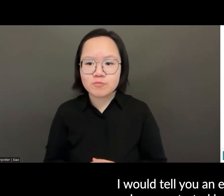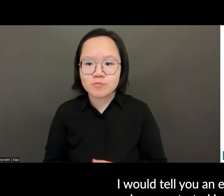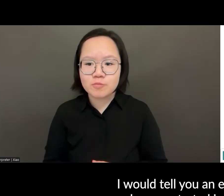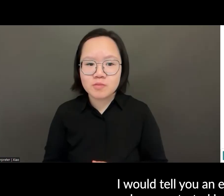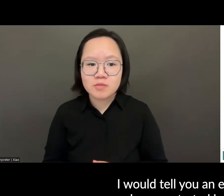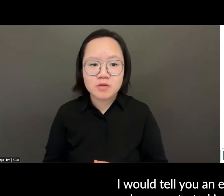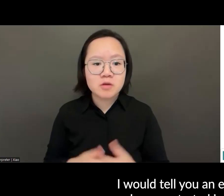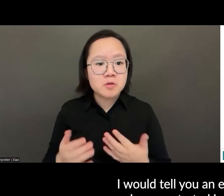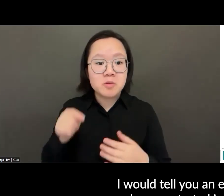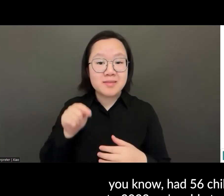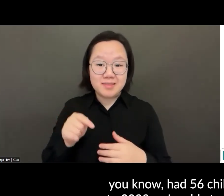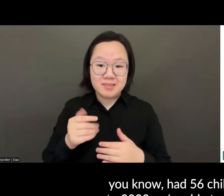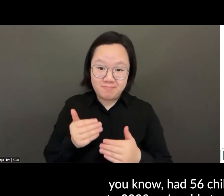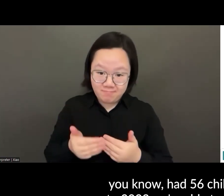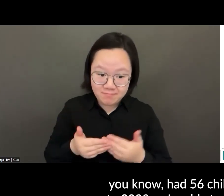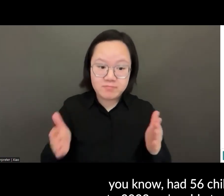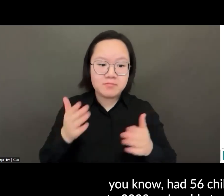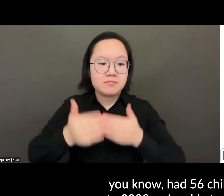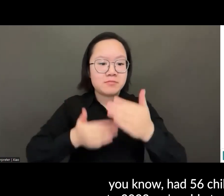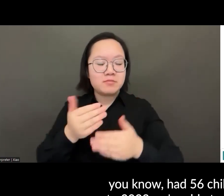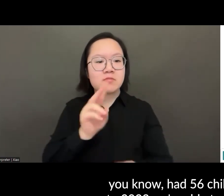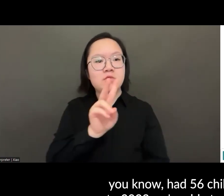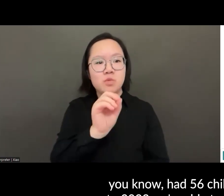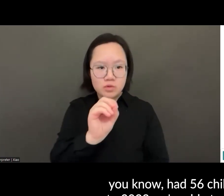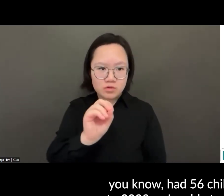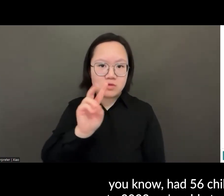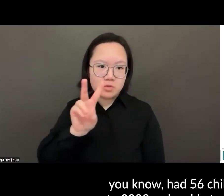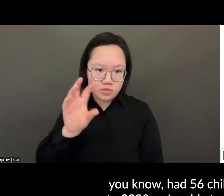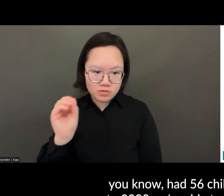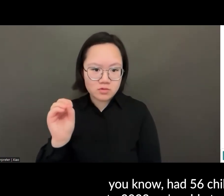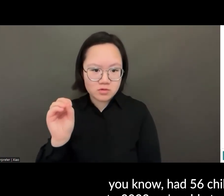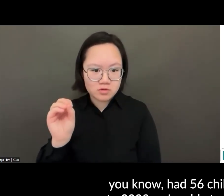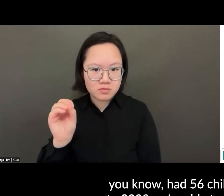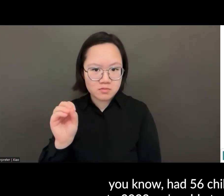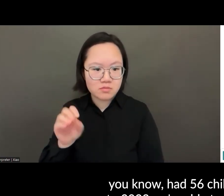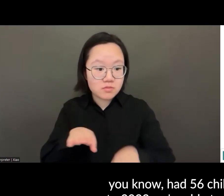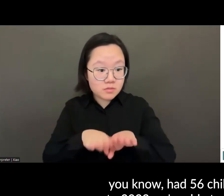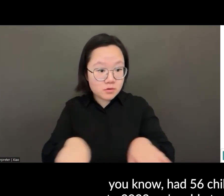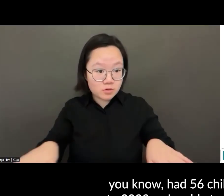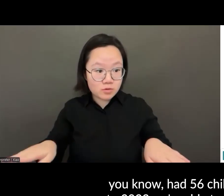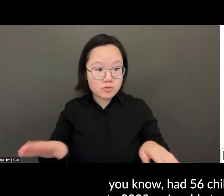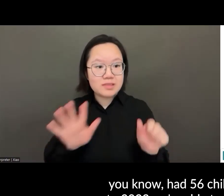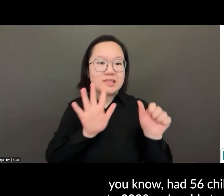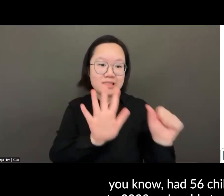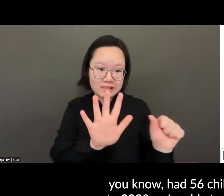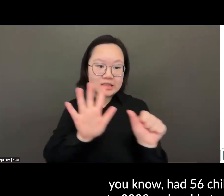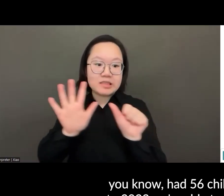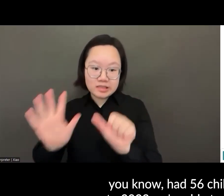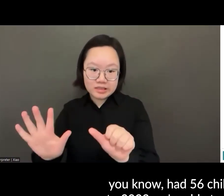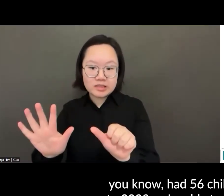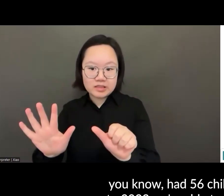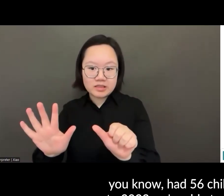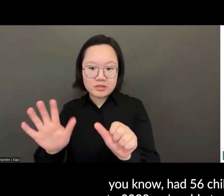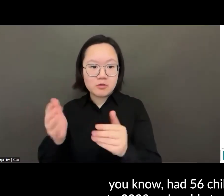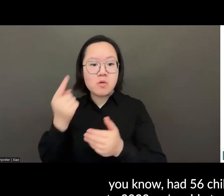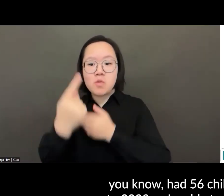2020. So we only, had 56 children, but, to 2023, we are able